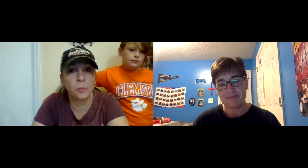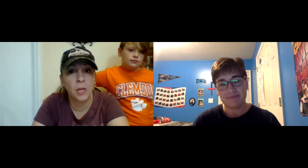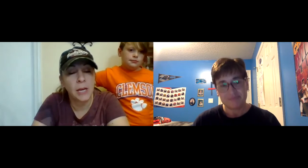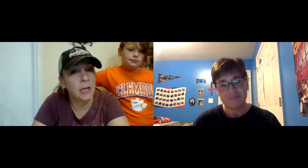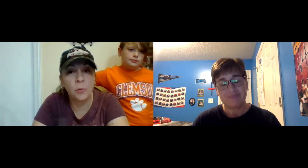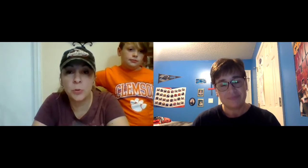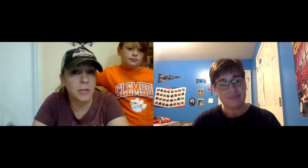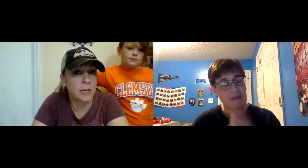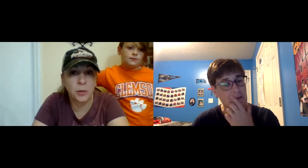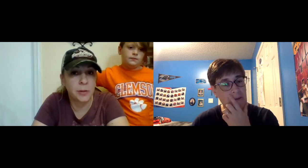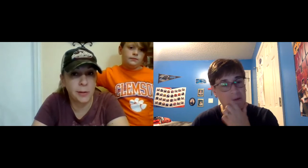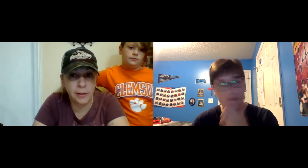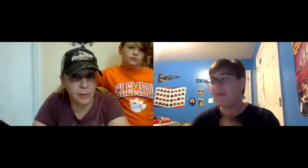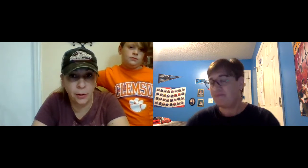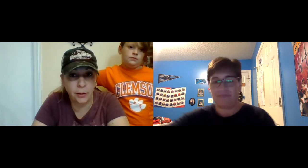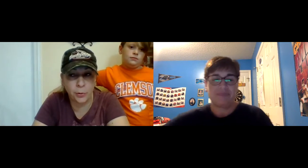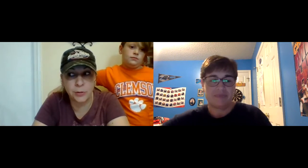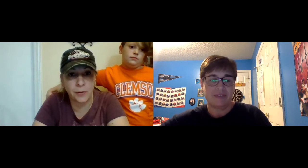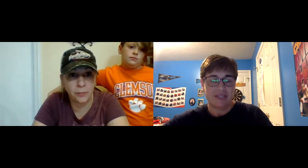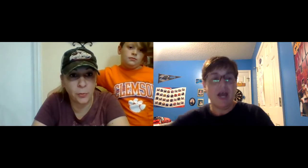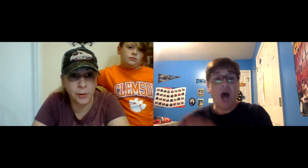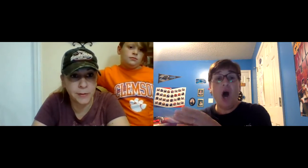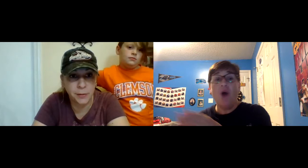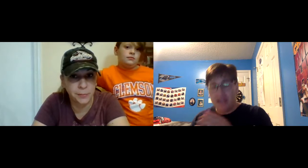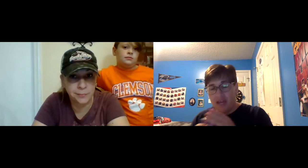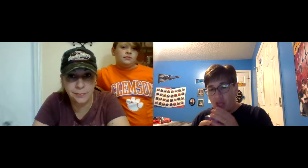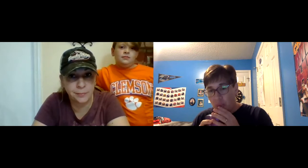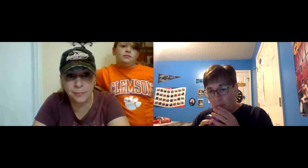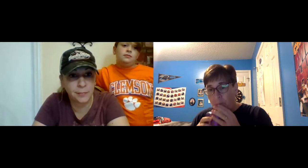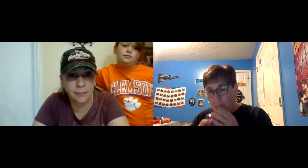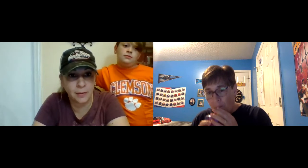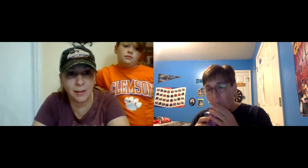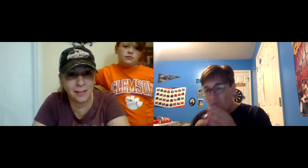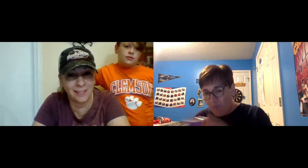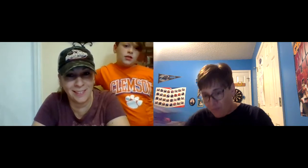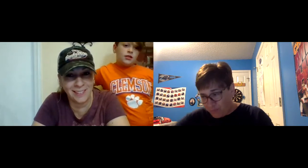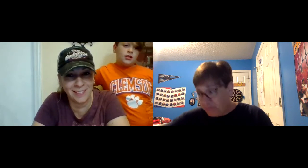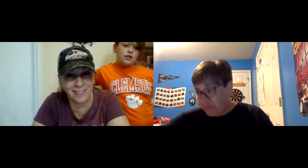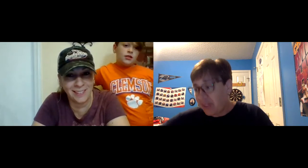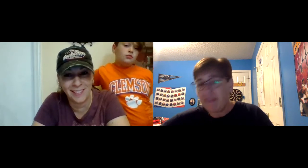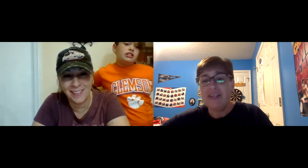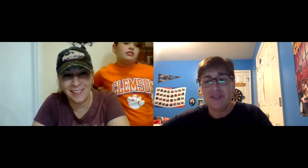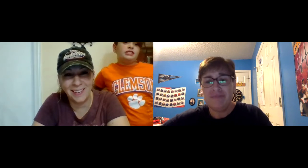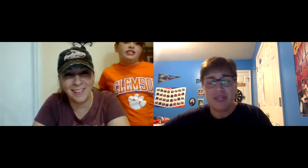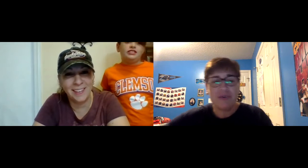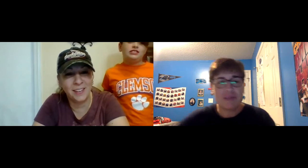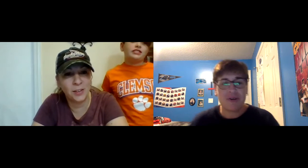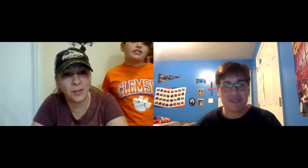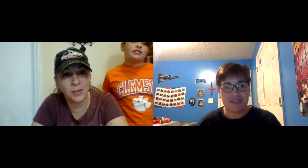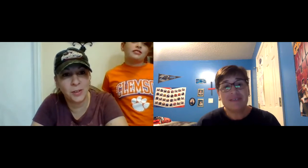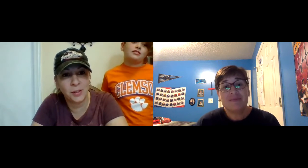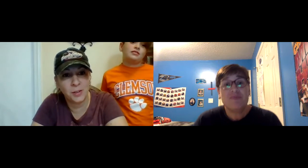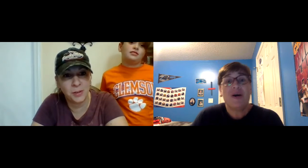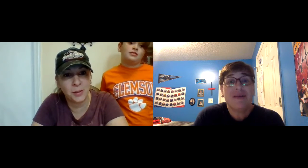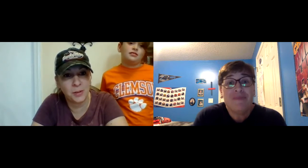know. Any which way they do it, though, they get crucified for it. So. Oh, yeah. Mm-hmm. They do. There was a